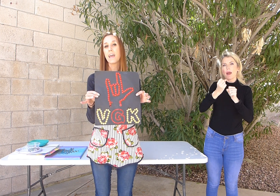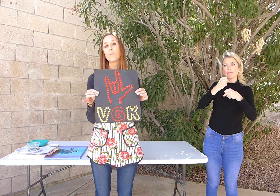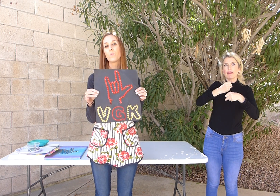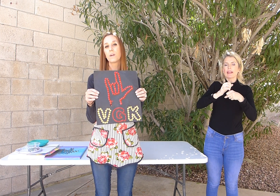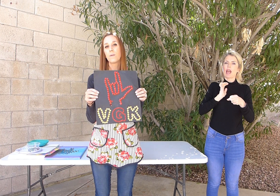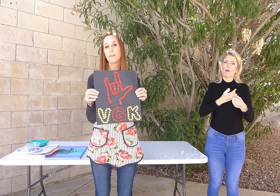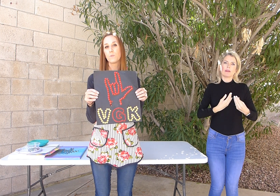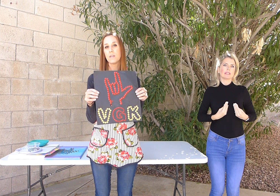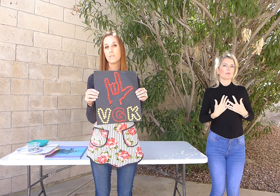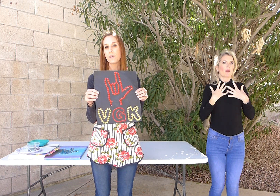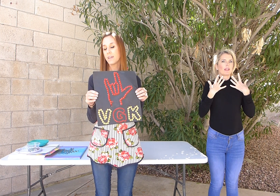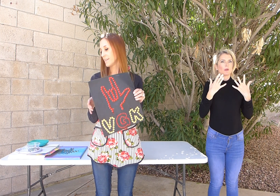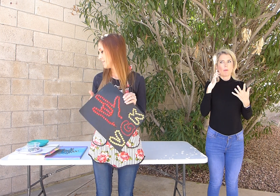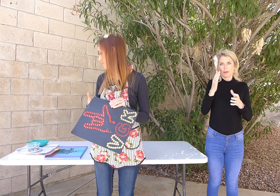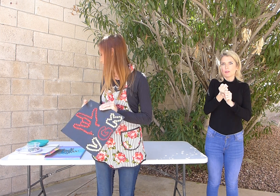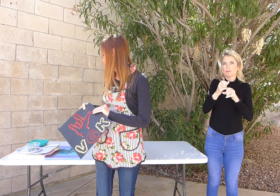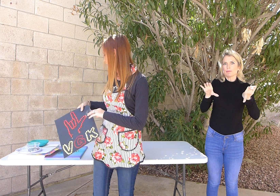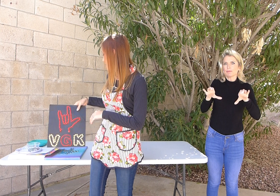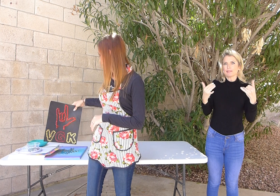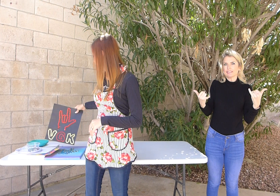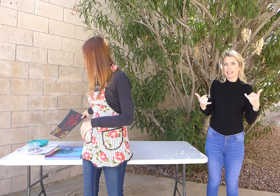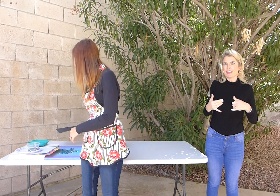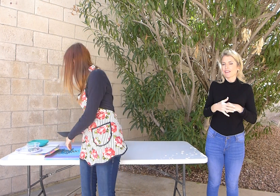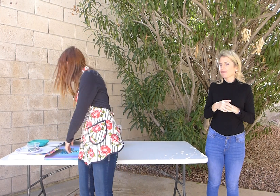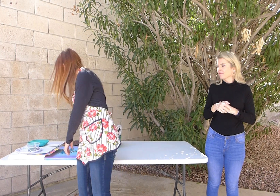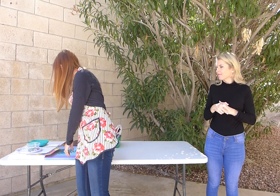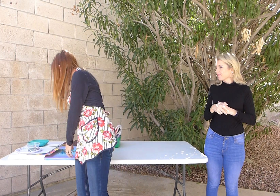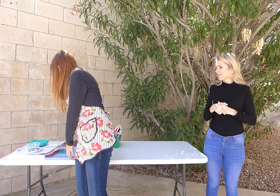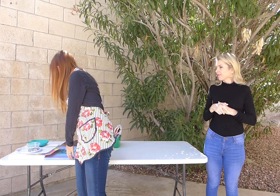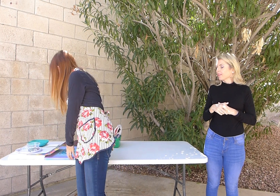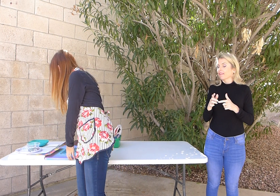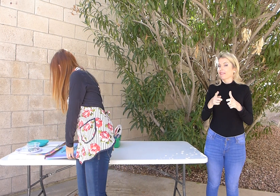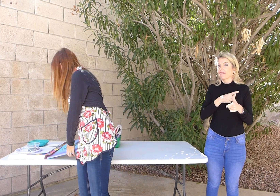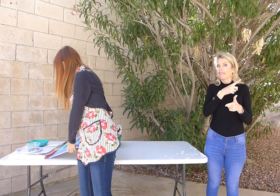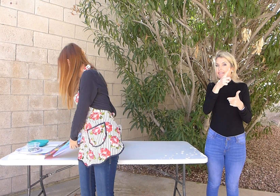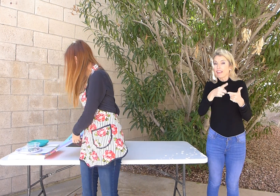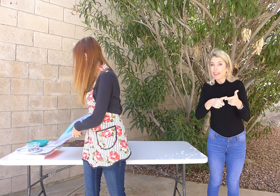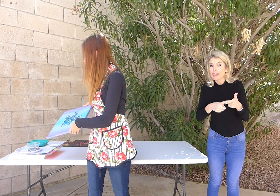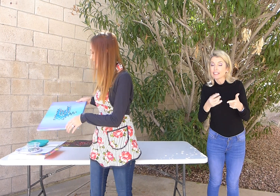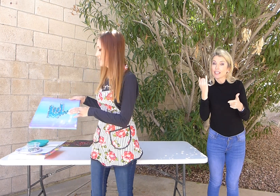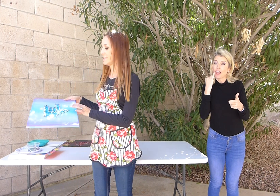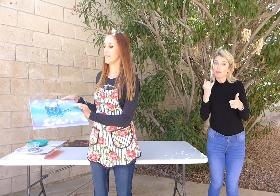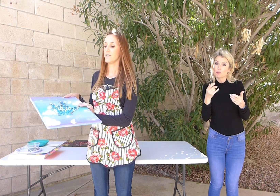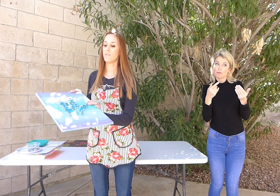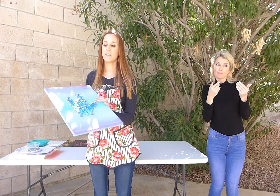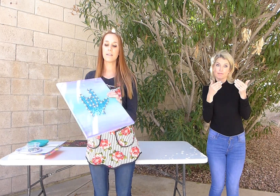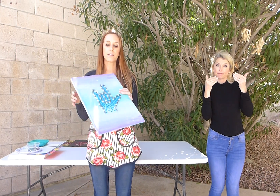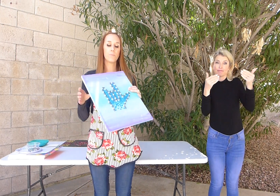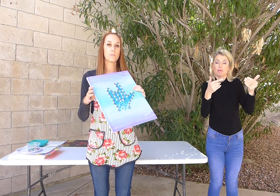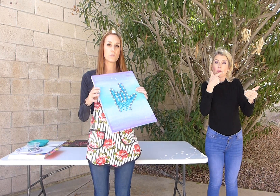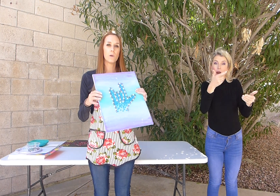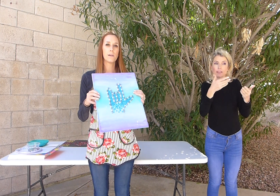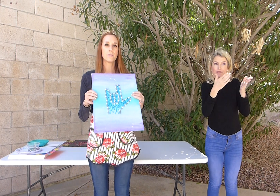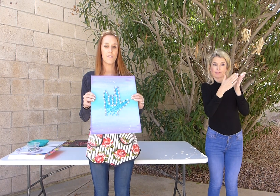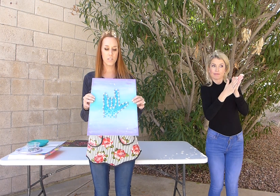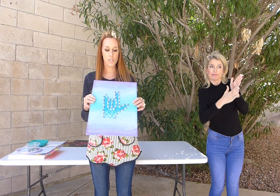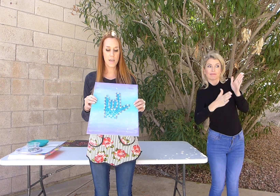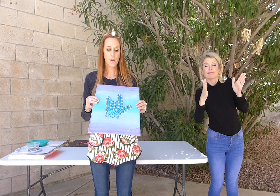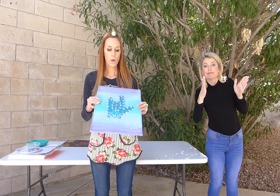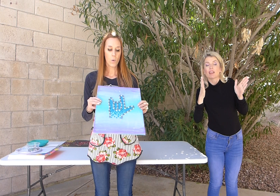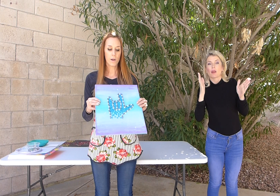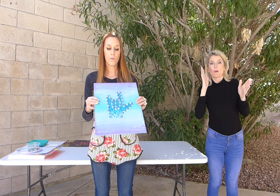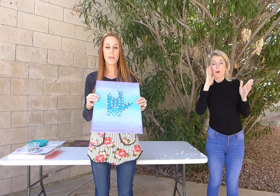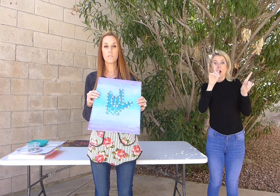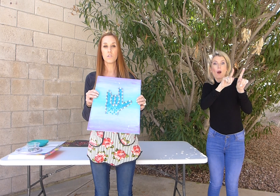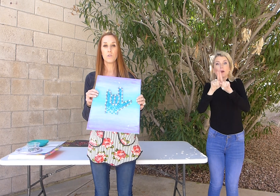for today and what we're going to be doing. And then, if you stick with us through the next couple tutorials,